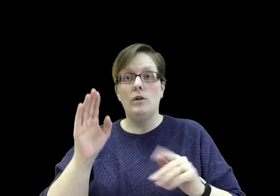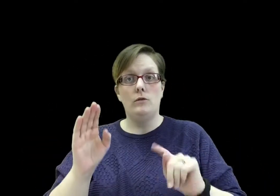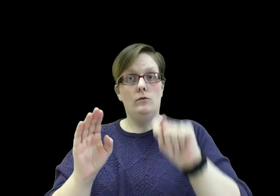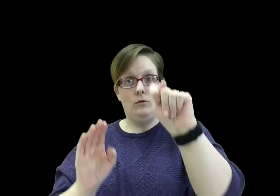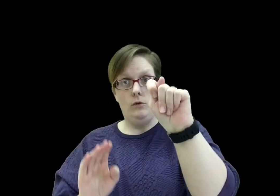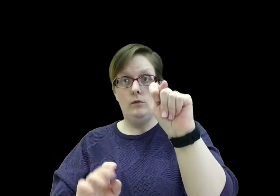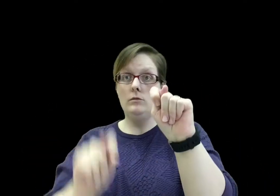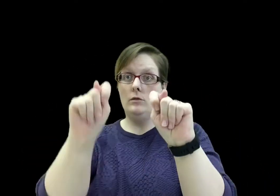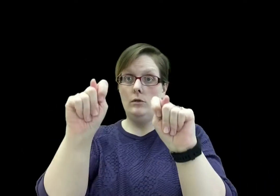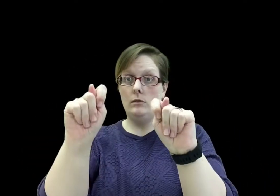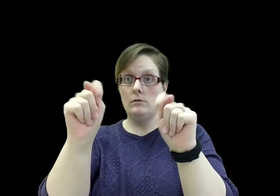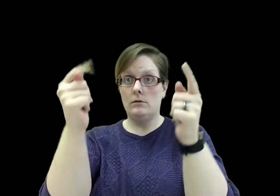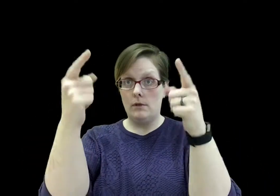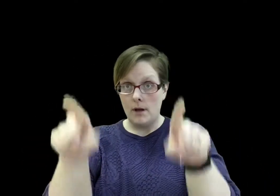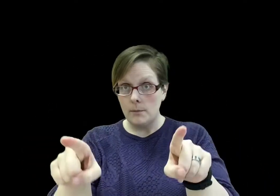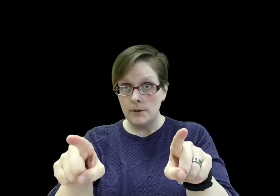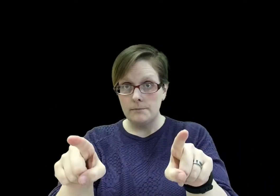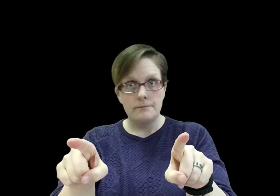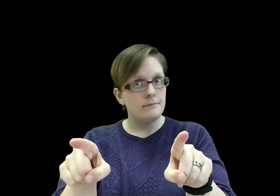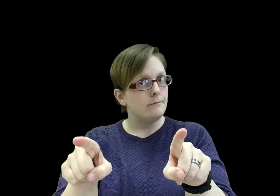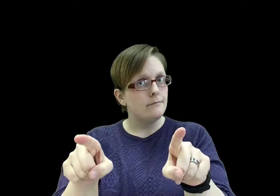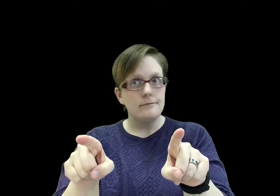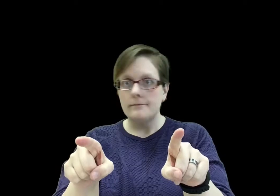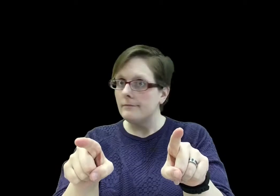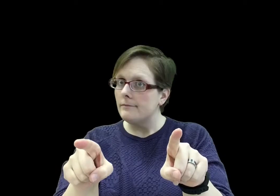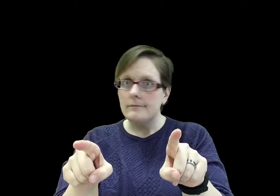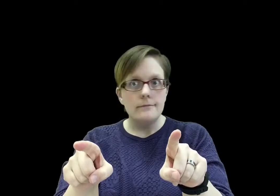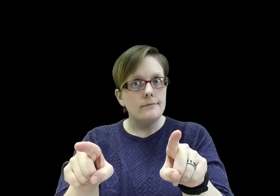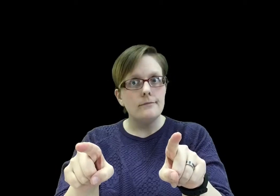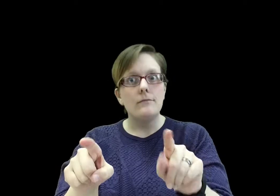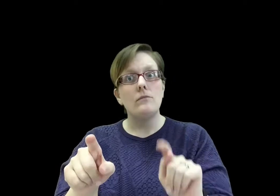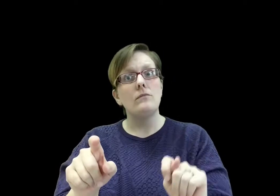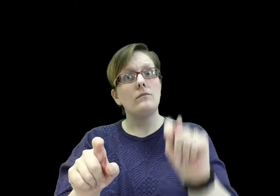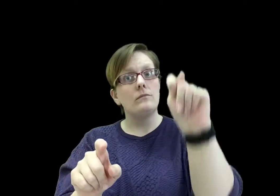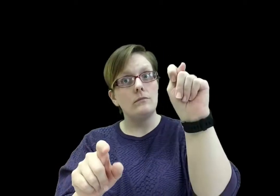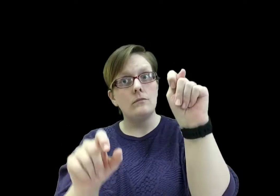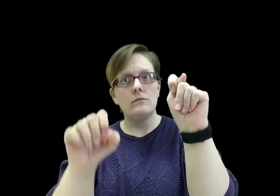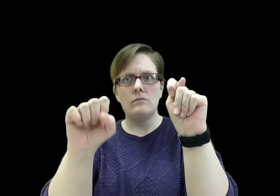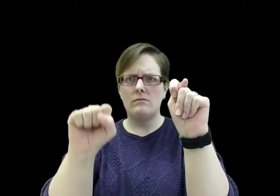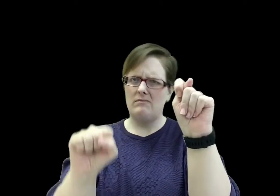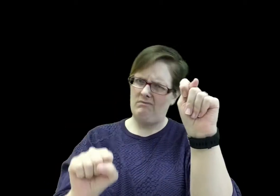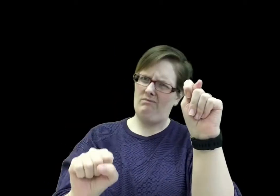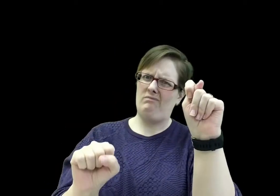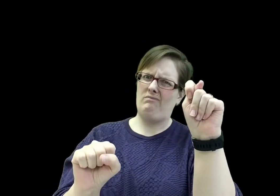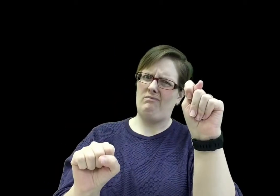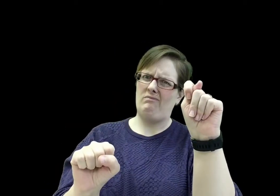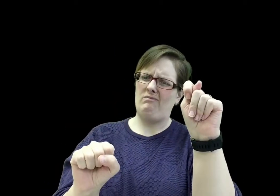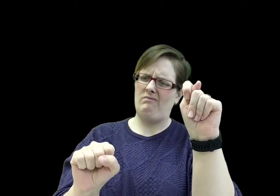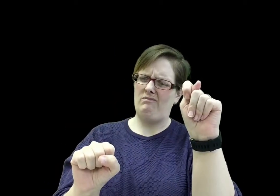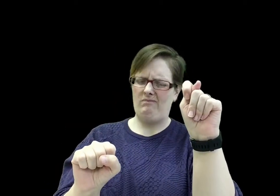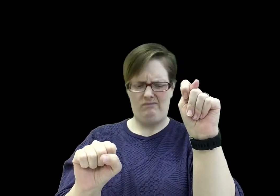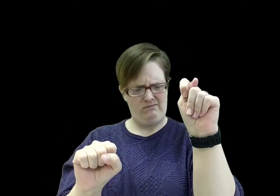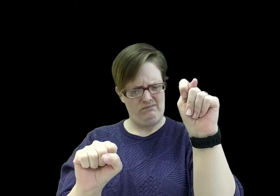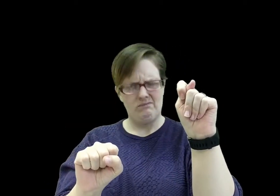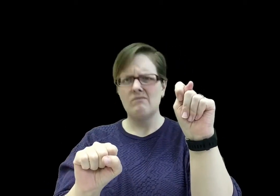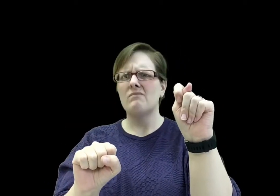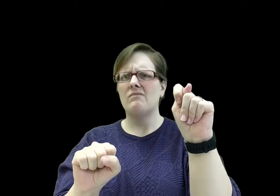He expected that they would both be tall, but that wasn't what happened. He got one tall and one